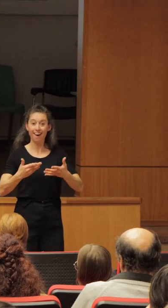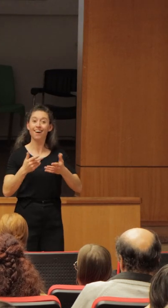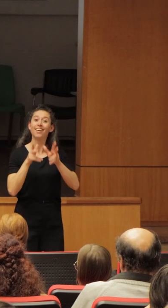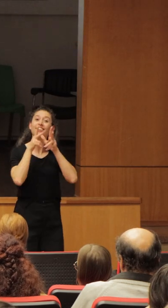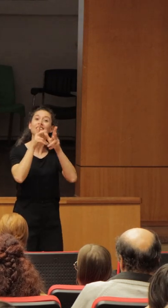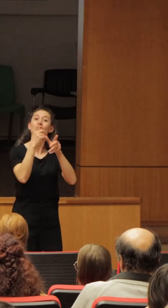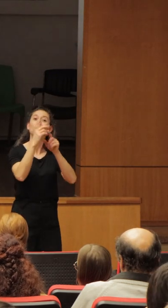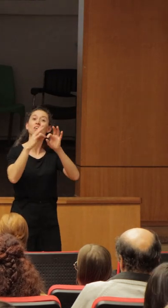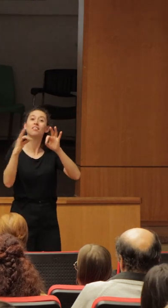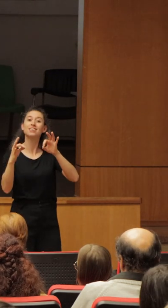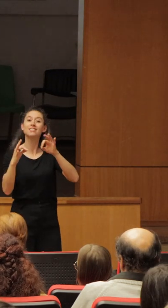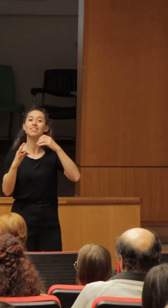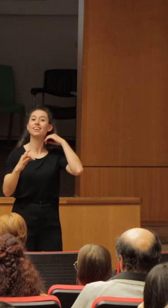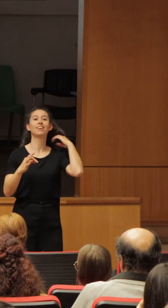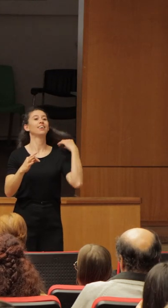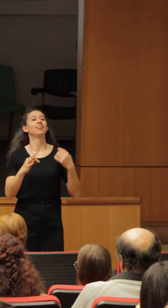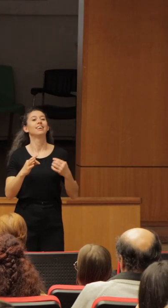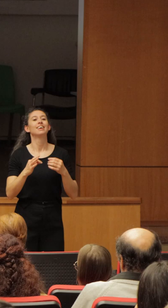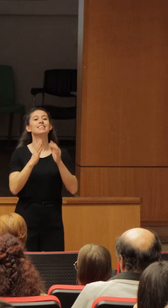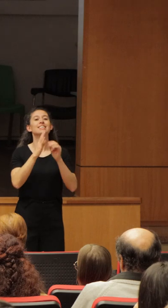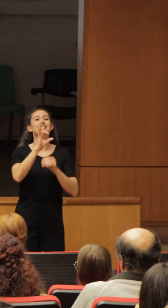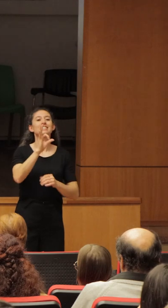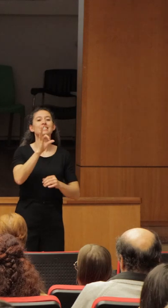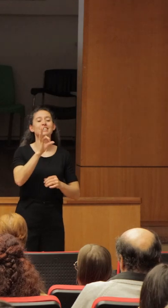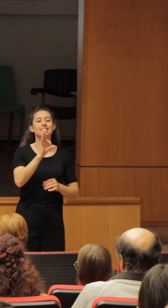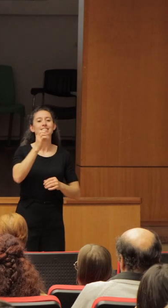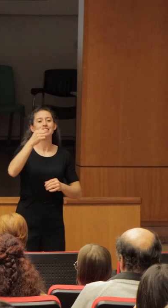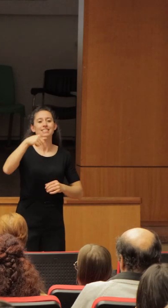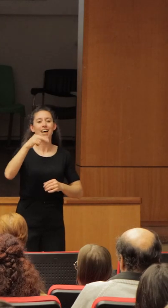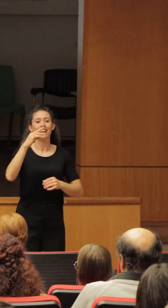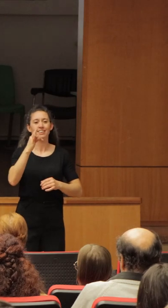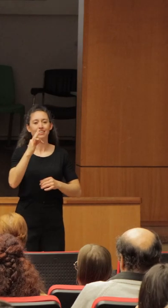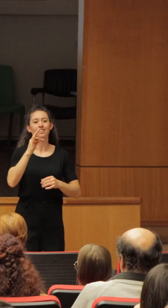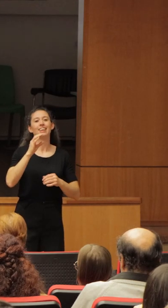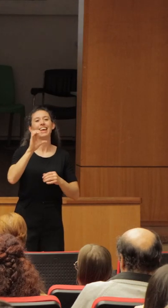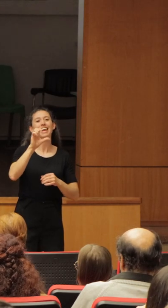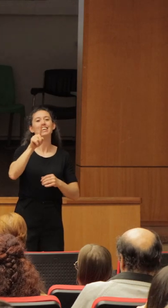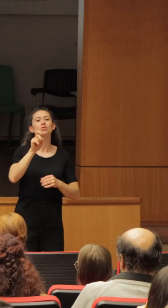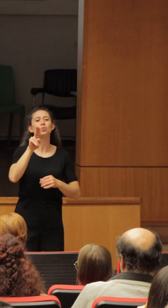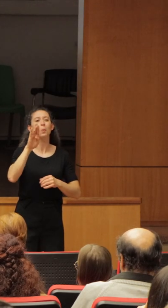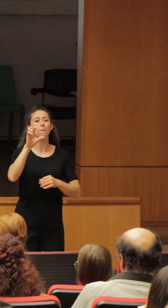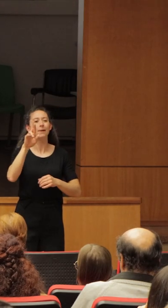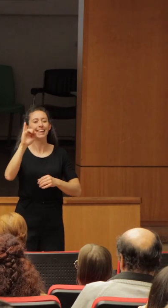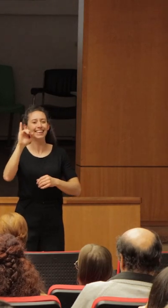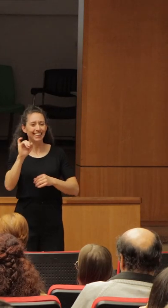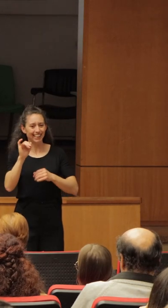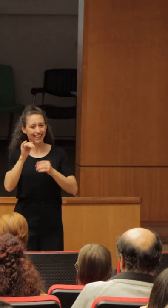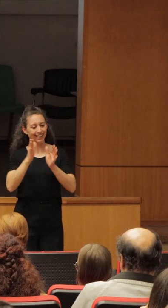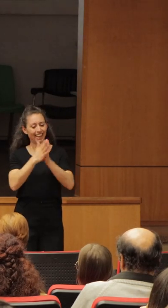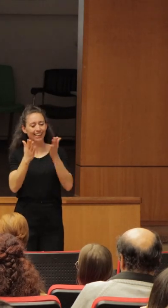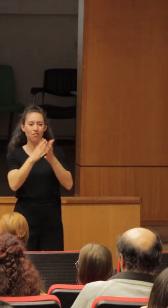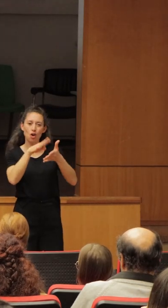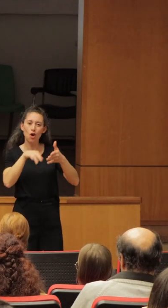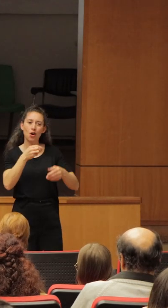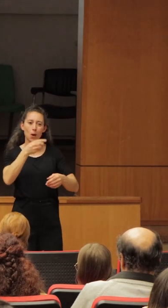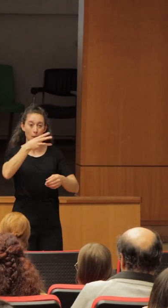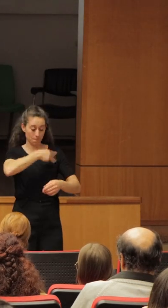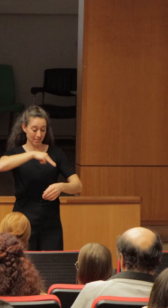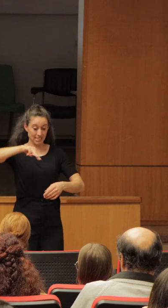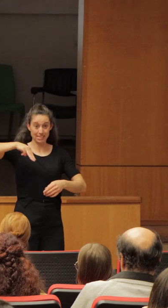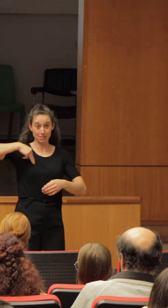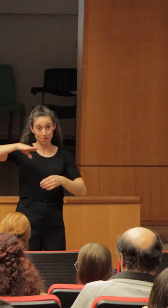a Saint-Antoine de Saint-Exupéry. Anybody read The Little Prince? El Principito, ¿verdad? El autor del Principito. And